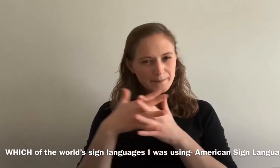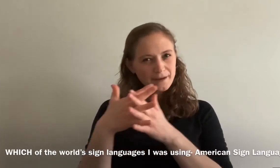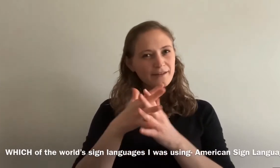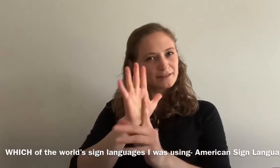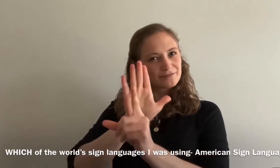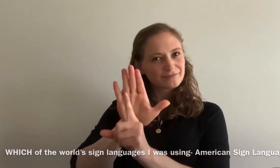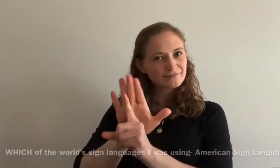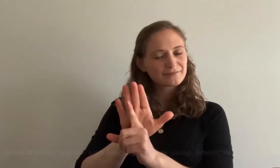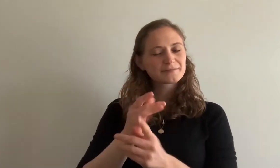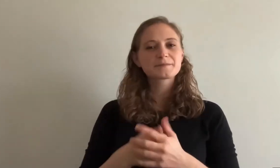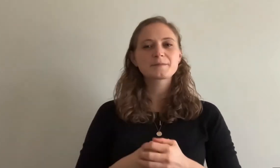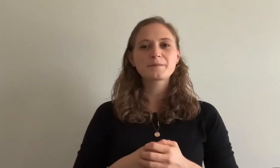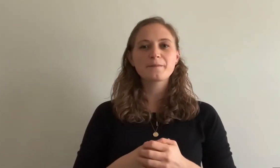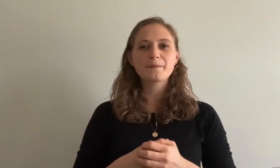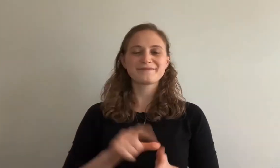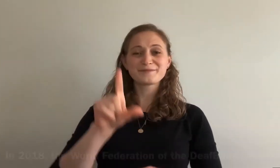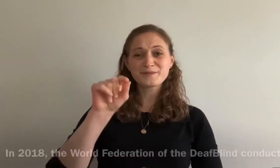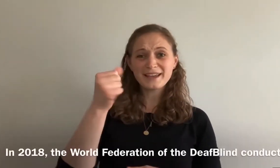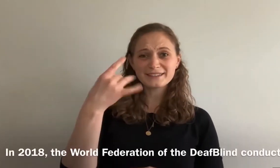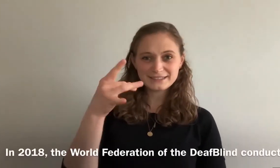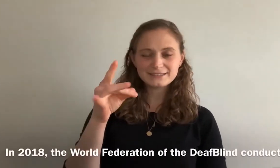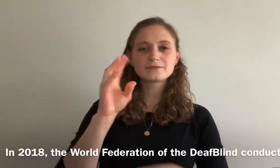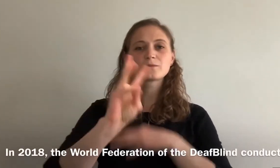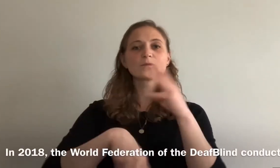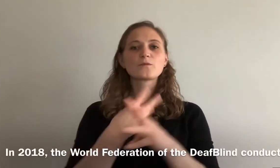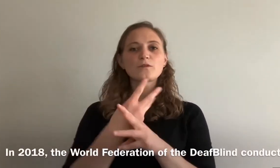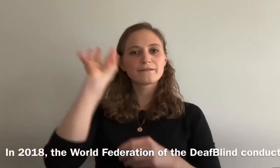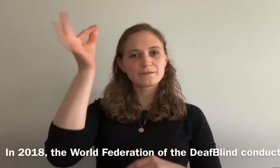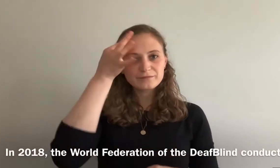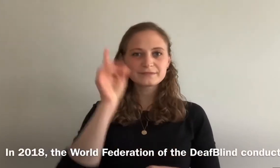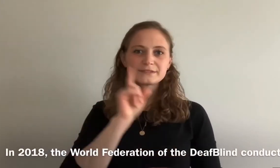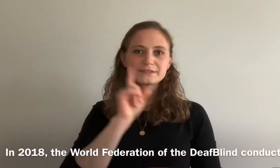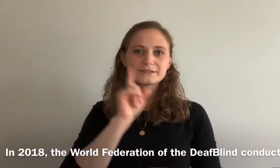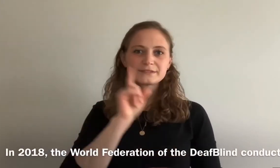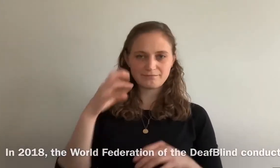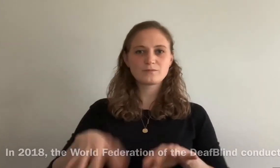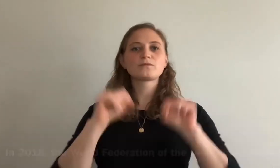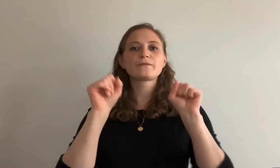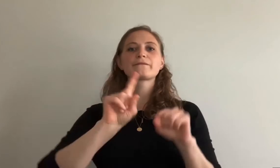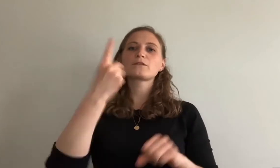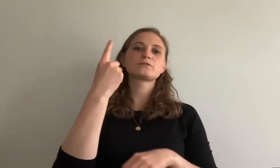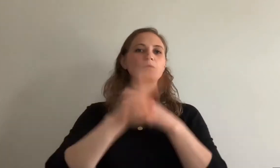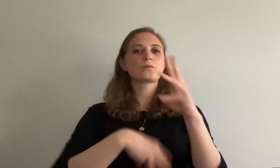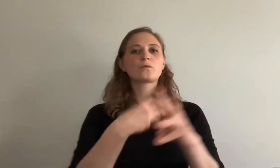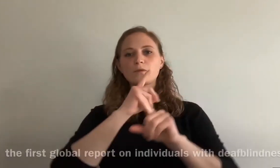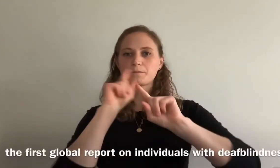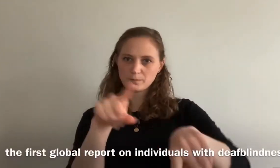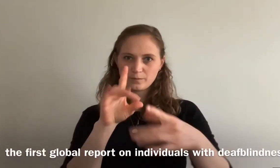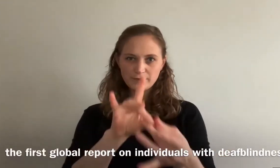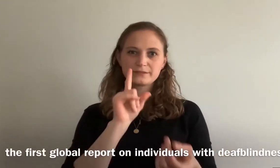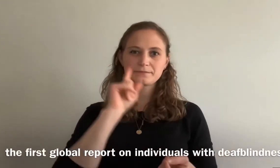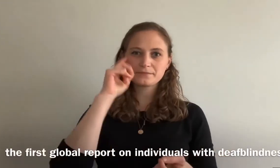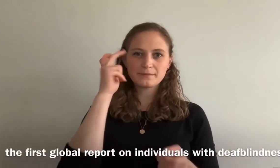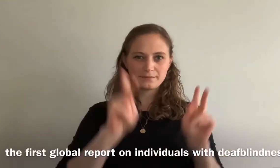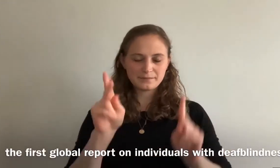sign languages I'm using, American Sign Language. In 2018, the World Federation of the Deaf-Blind conducted the world's